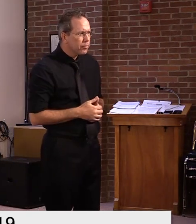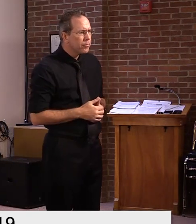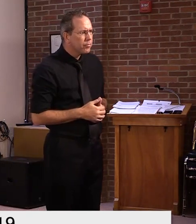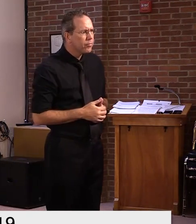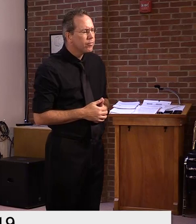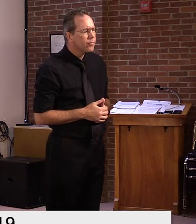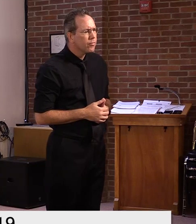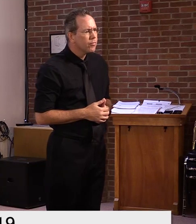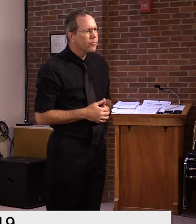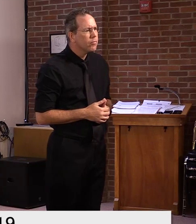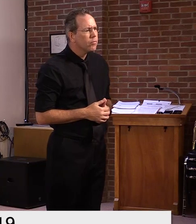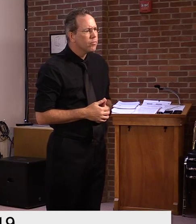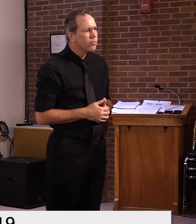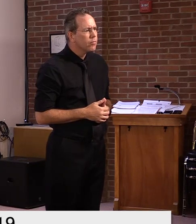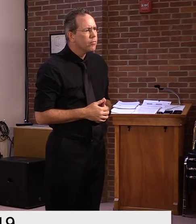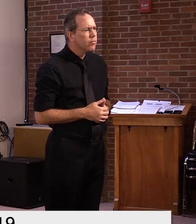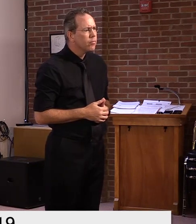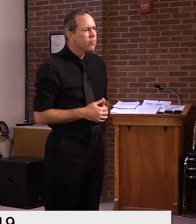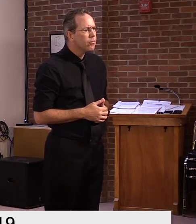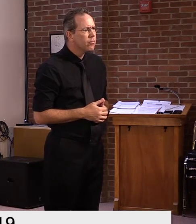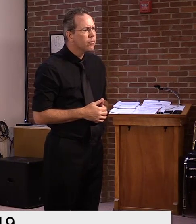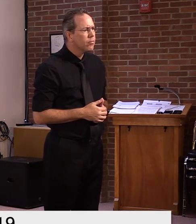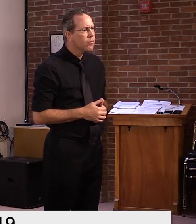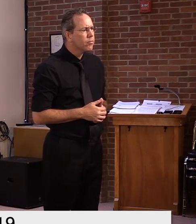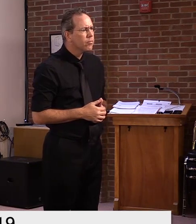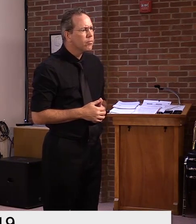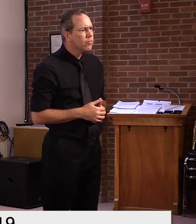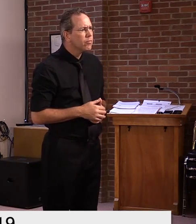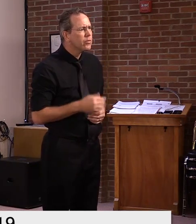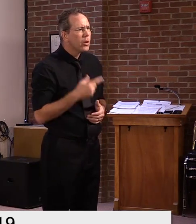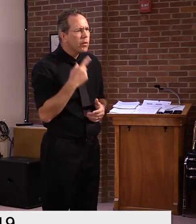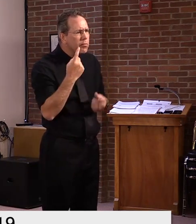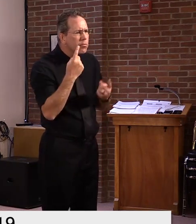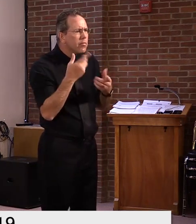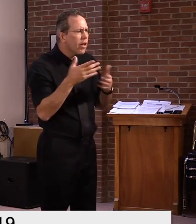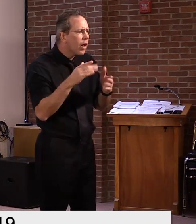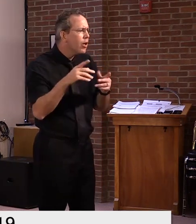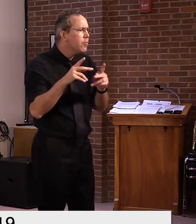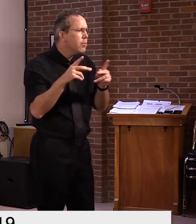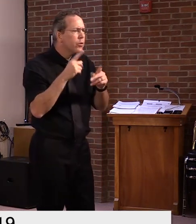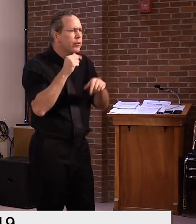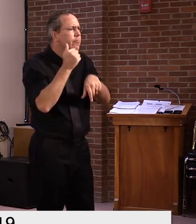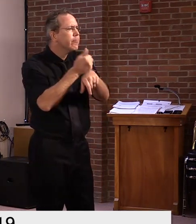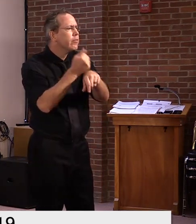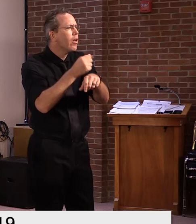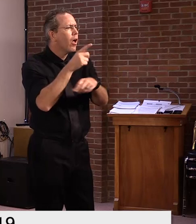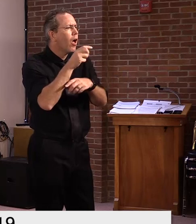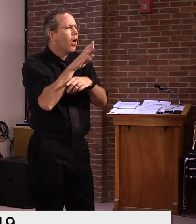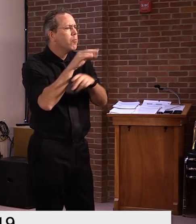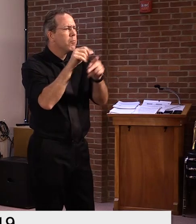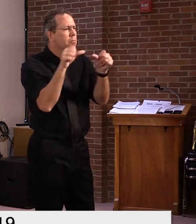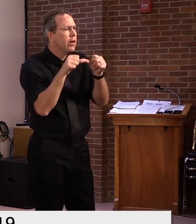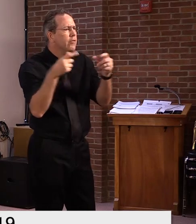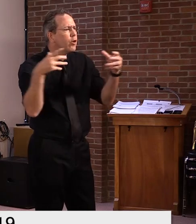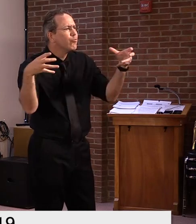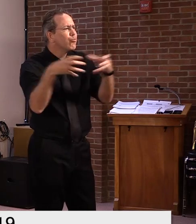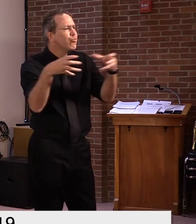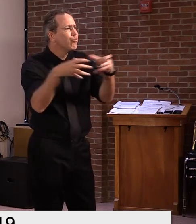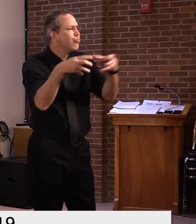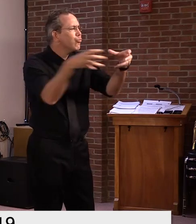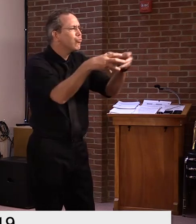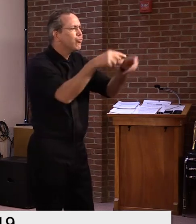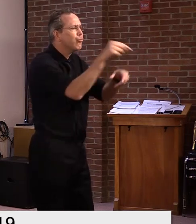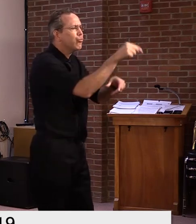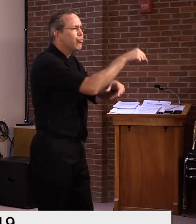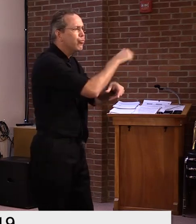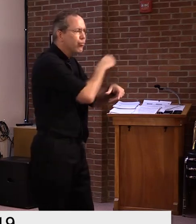a health a hub site. Let me just tell you what some of the initial feedback that we've gotten as we just announced